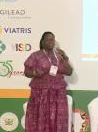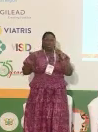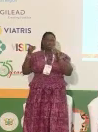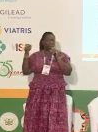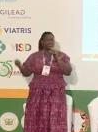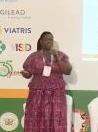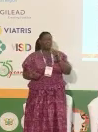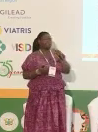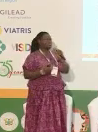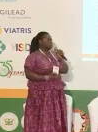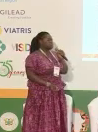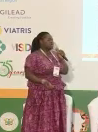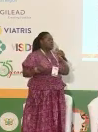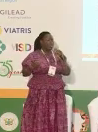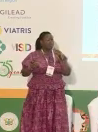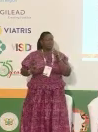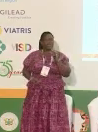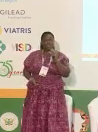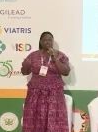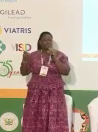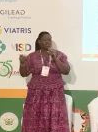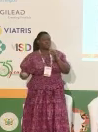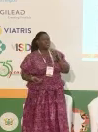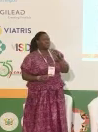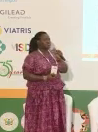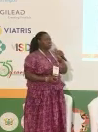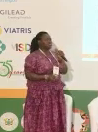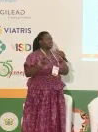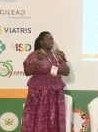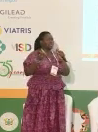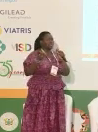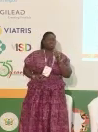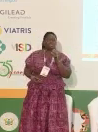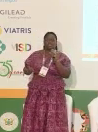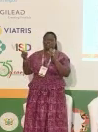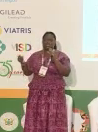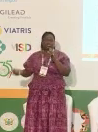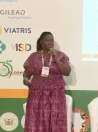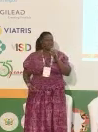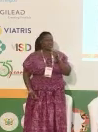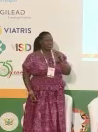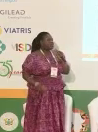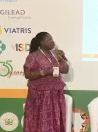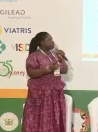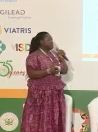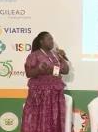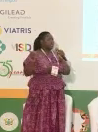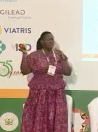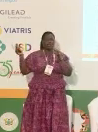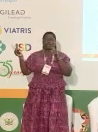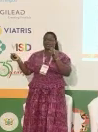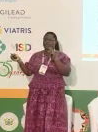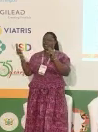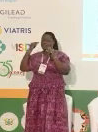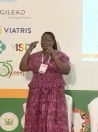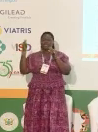conversations, or you go there, somebody's preaching to you that why are you gay? You go there, somebody's telling you that this thing that you're doing, do you know that it's going to lead you to hellfire? You go there and people like healthcare